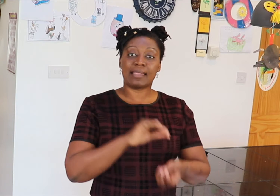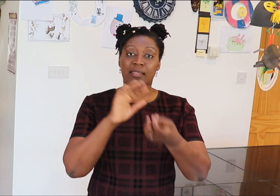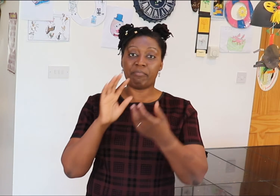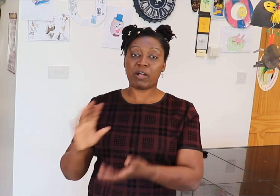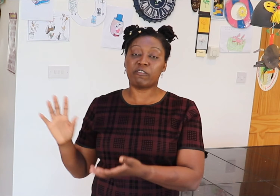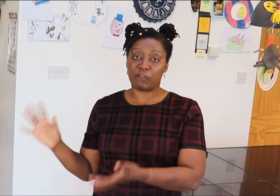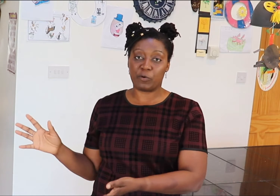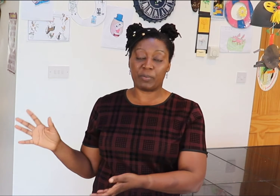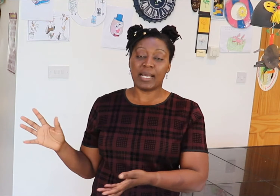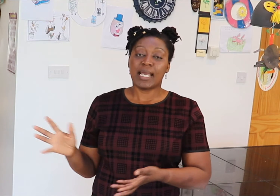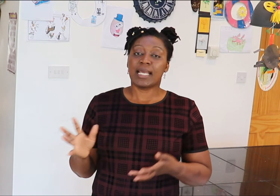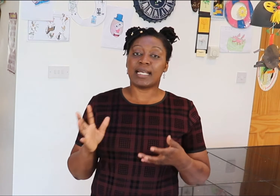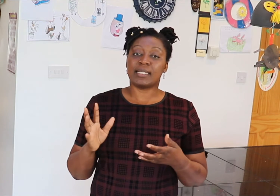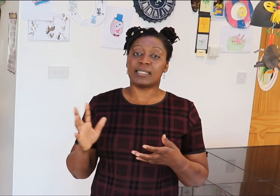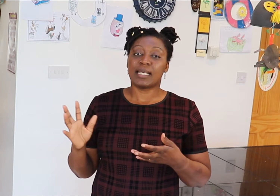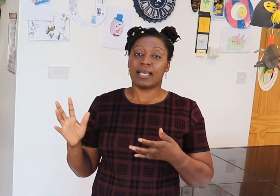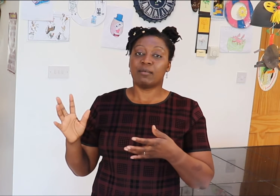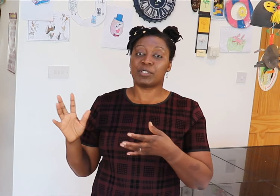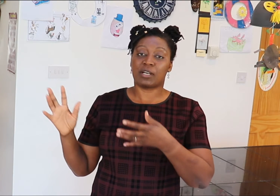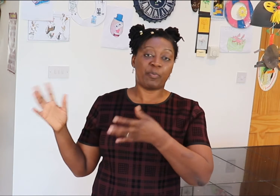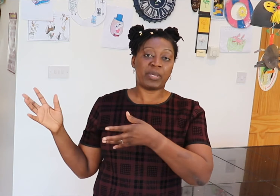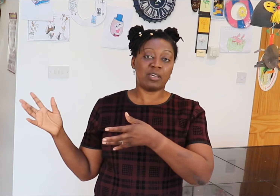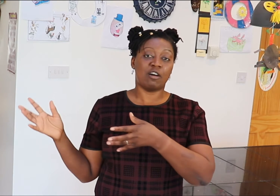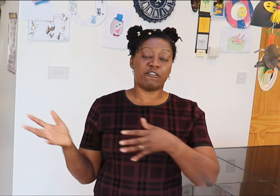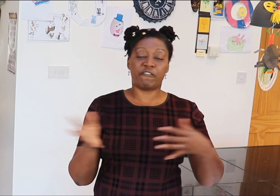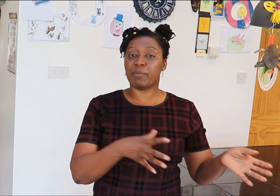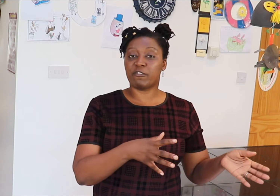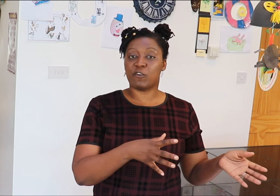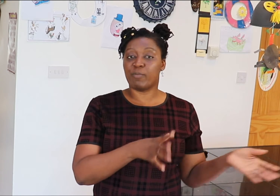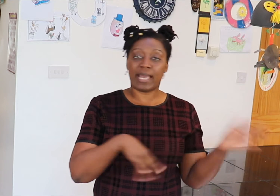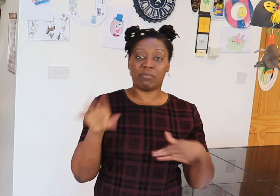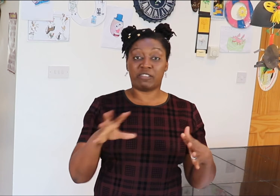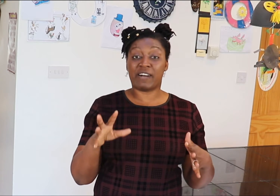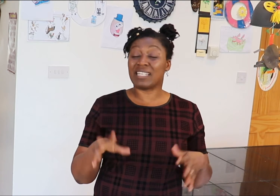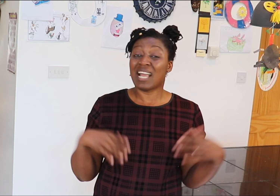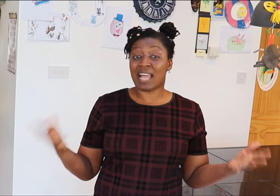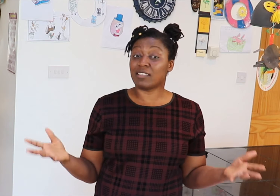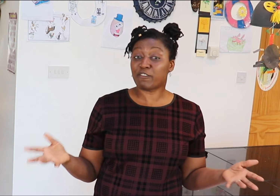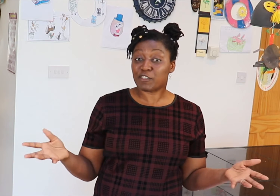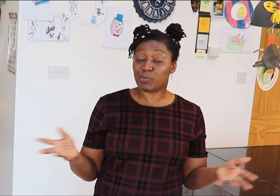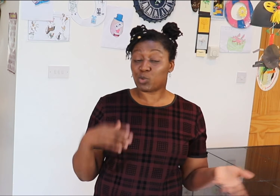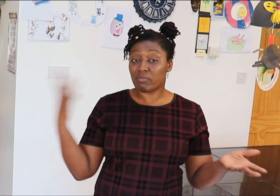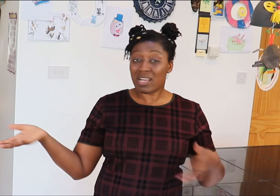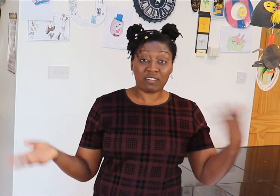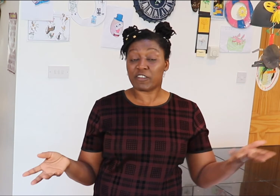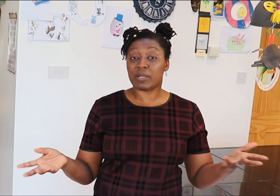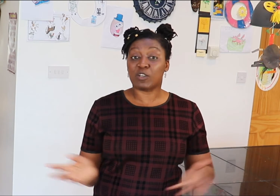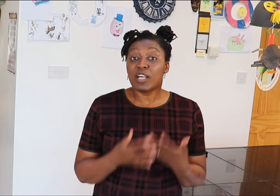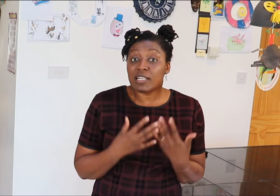that the male form was a copy of a female form and modified, and the difference between the male and female is